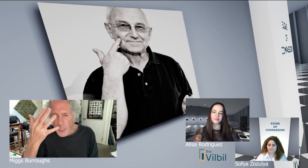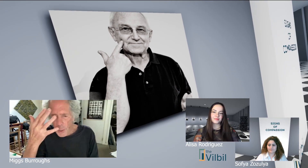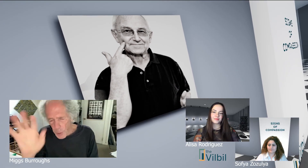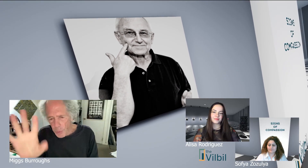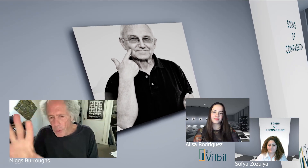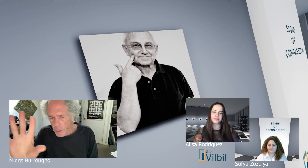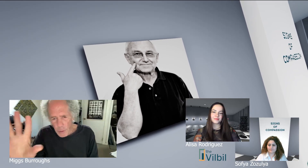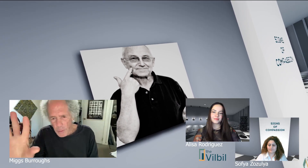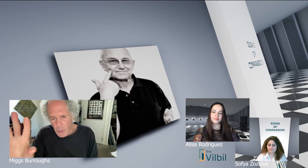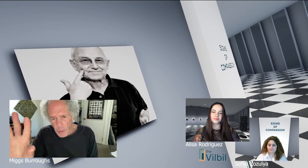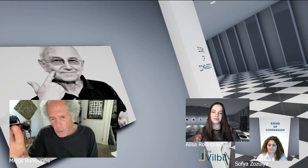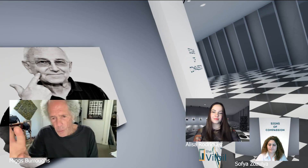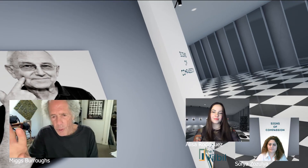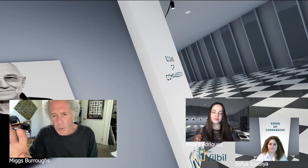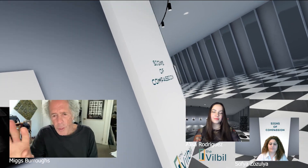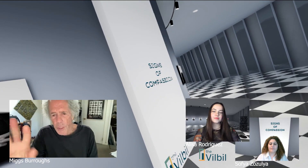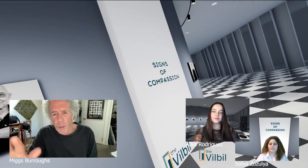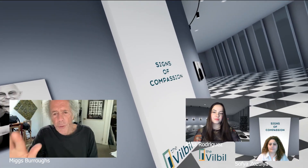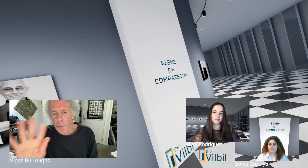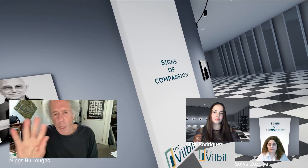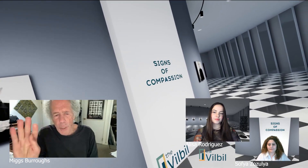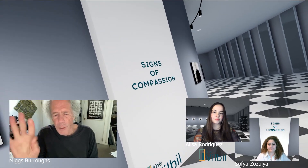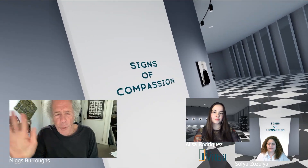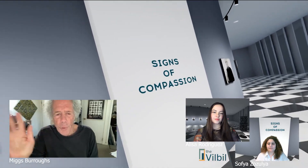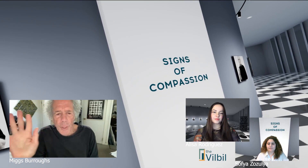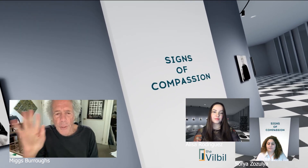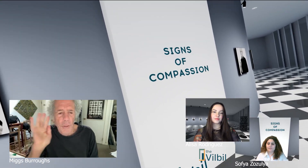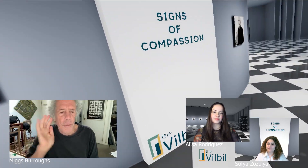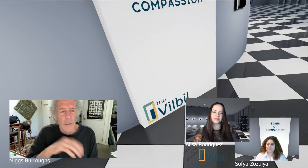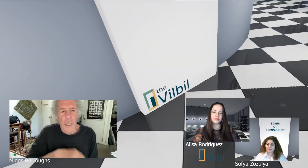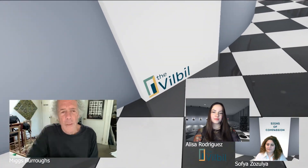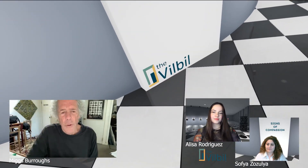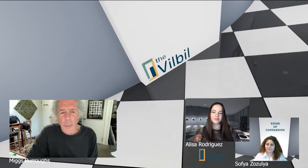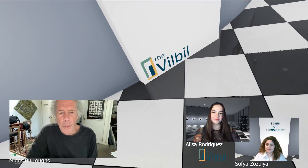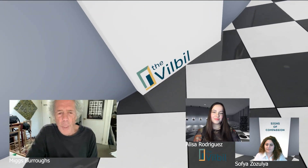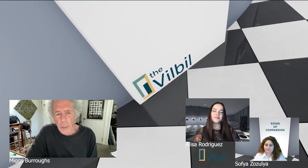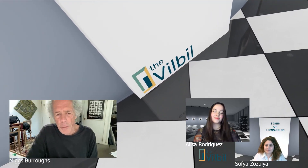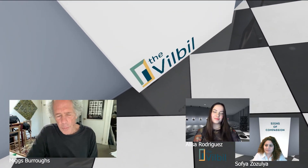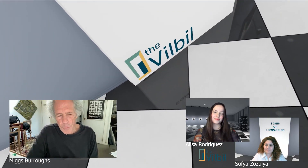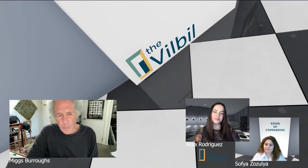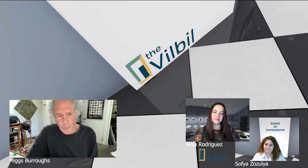Sighted people were intrigued by touching Braille and learning about it.